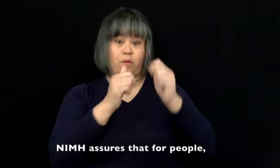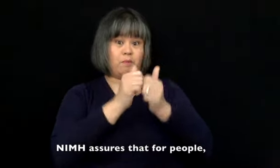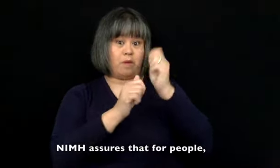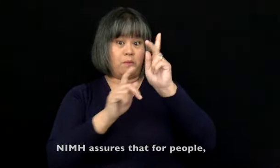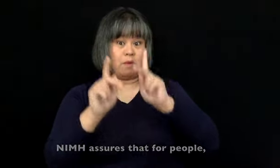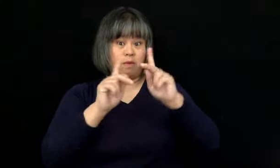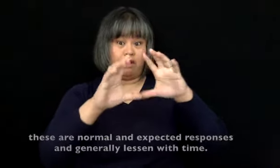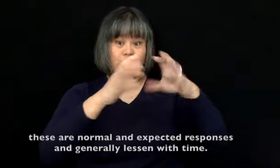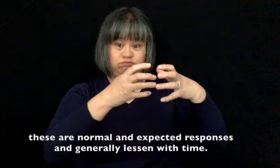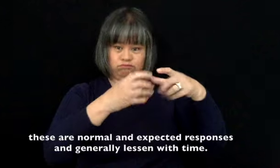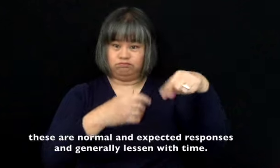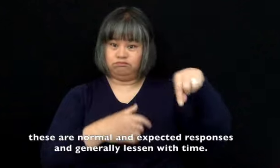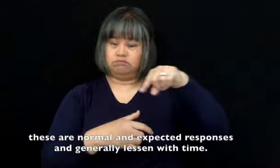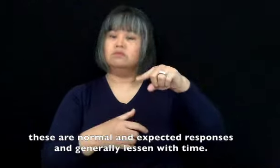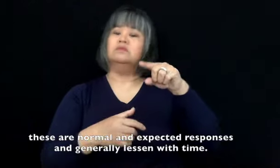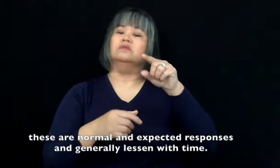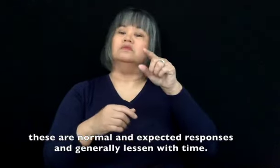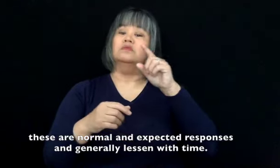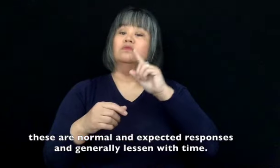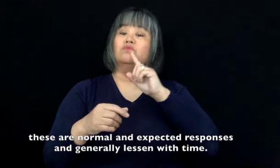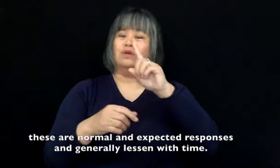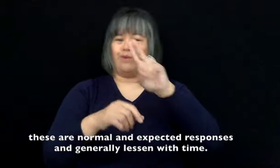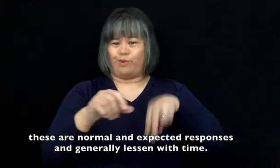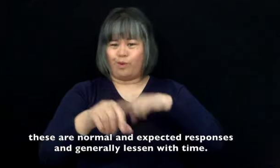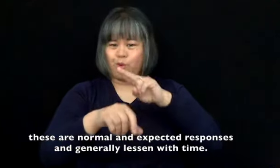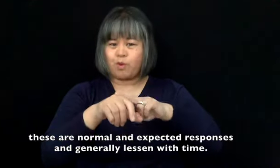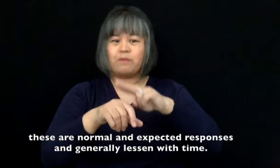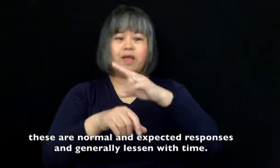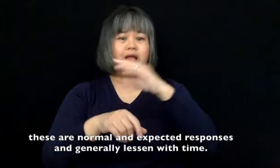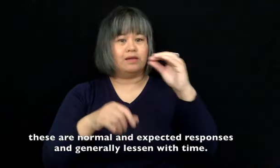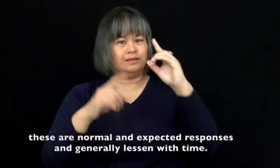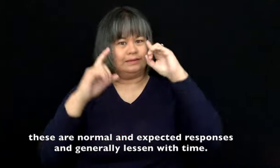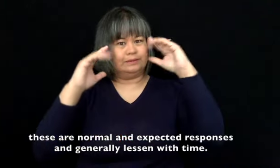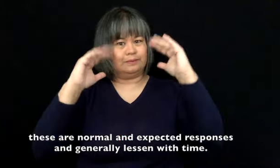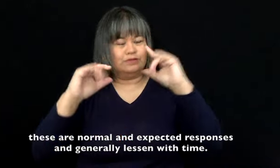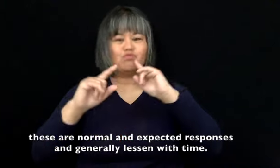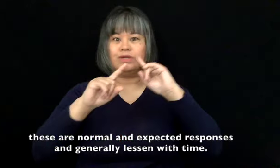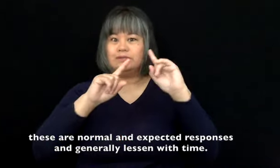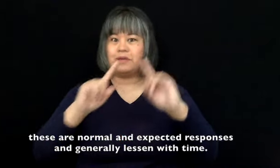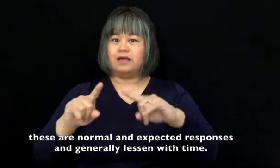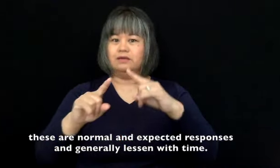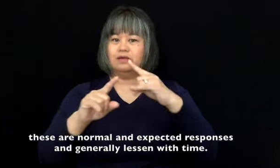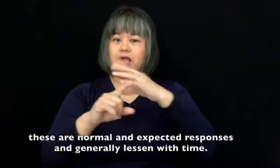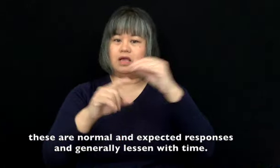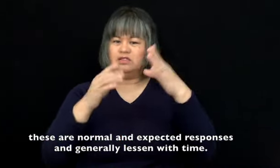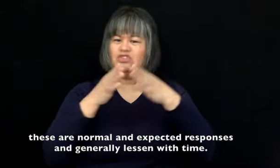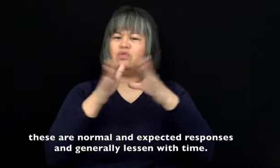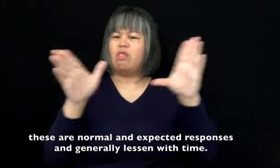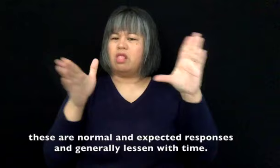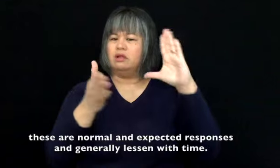people, and these are normal experience responses and generally lessen with time.